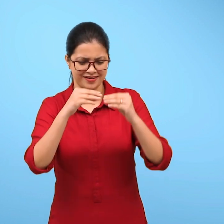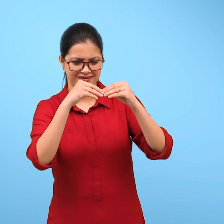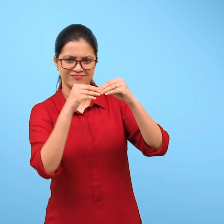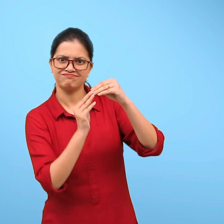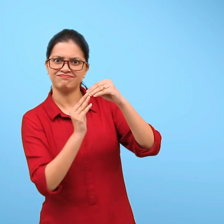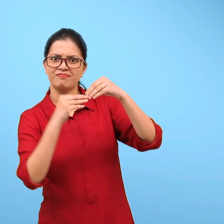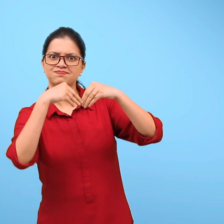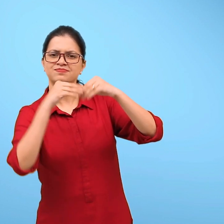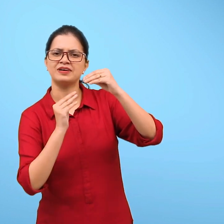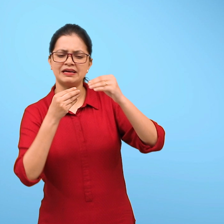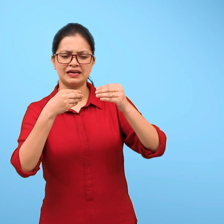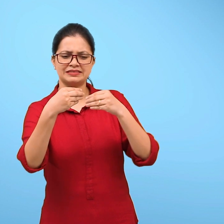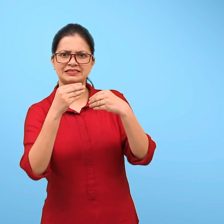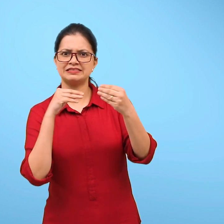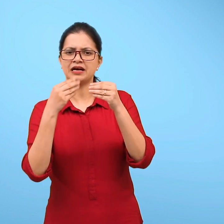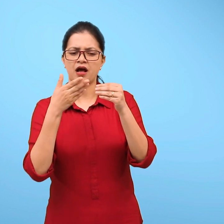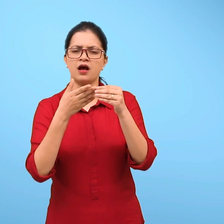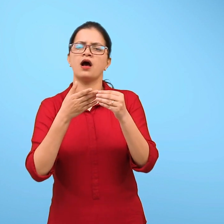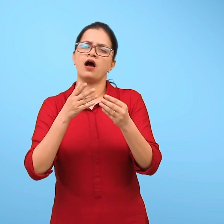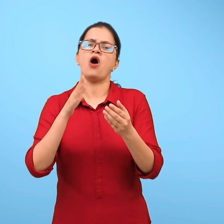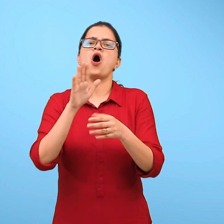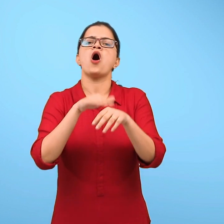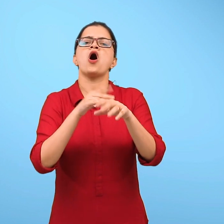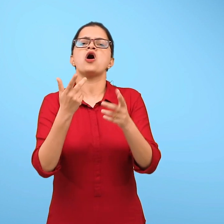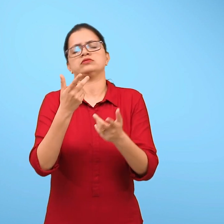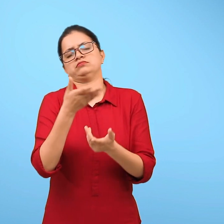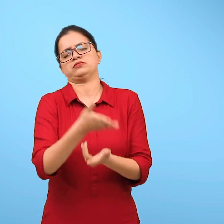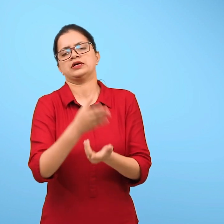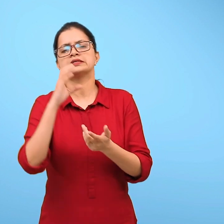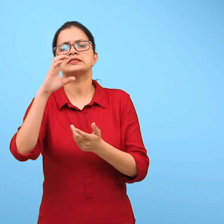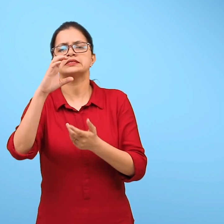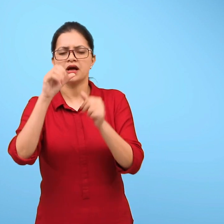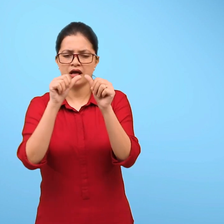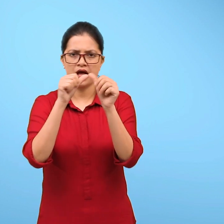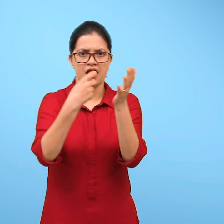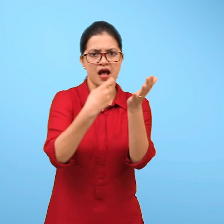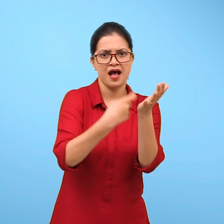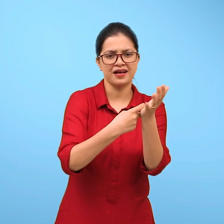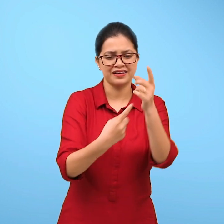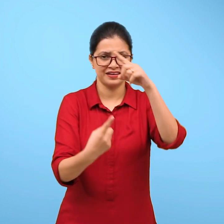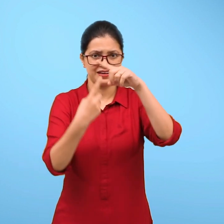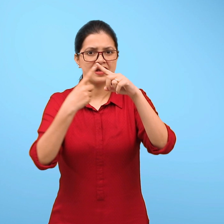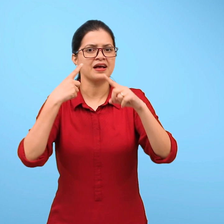This is cartilage. Cartilage is also found in the joints of the body.